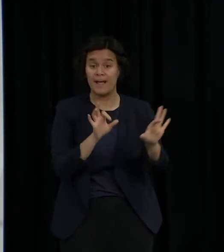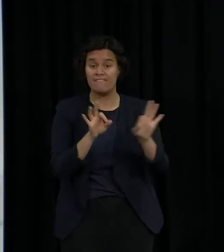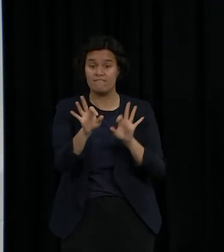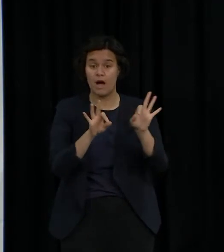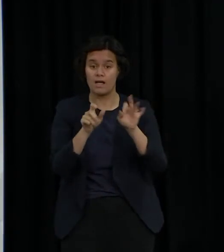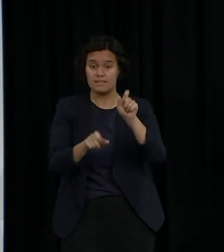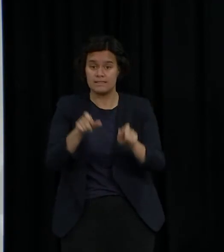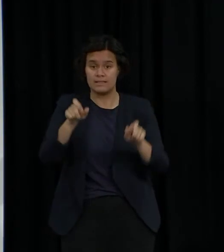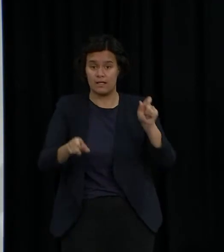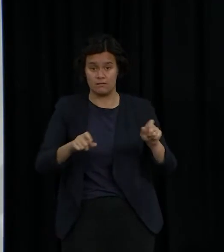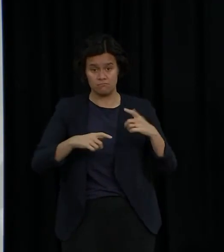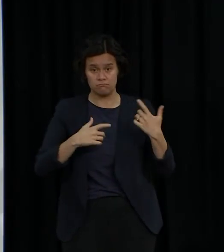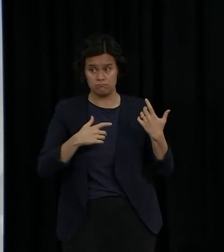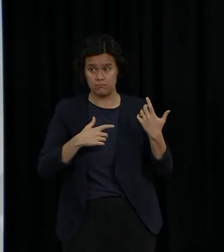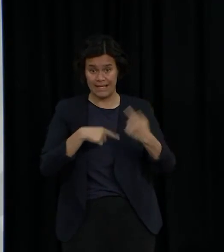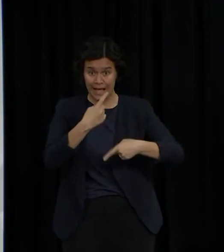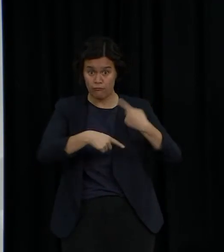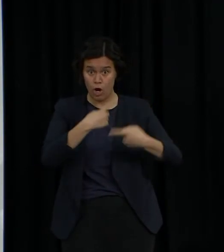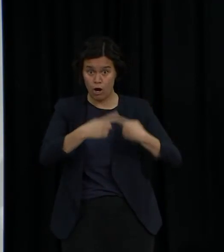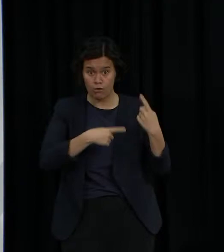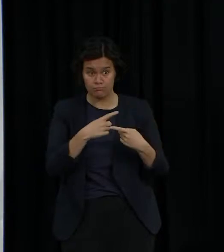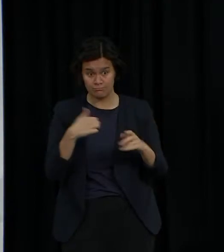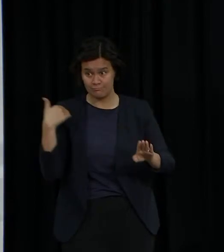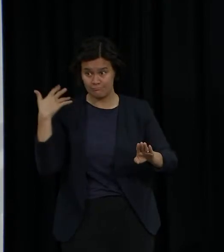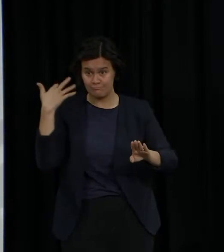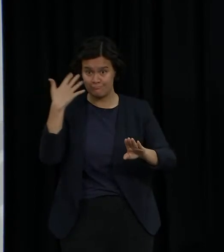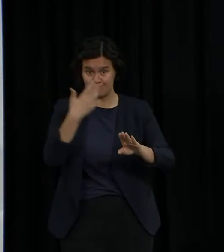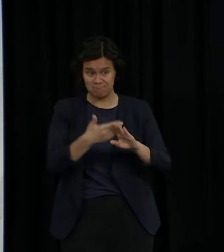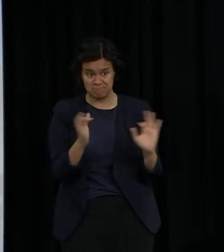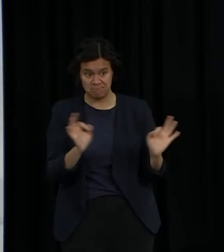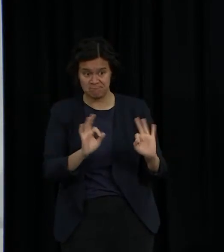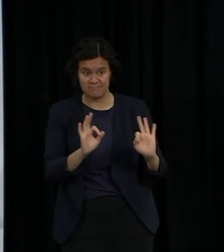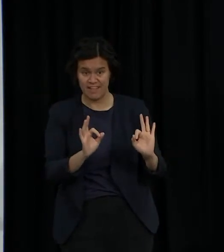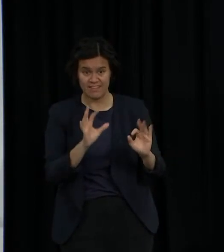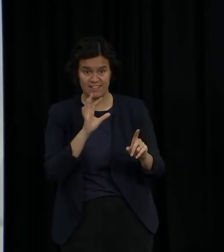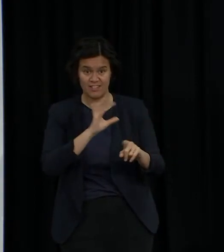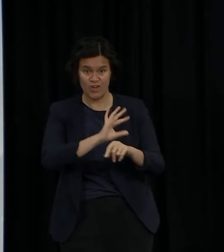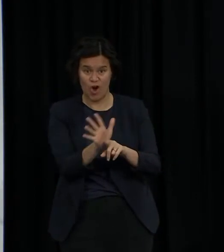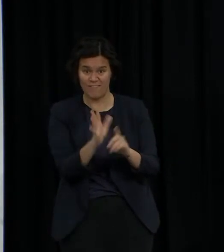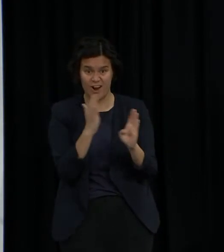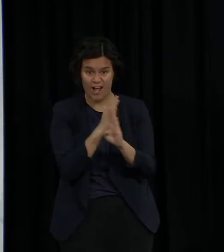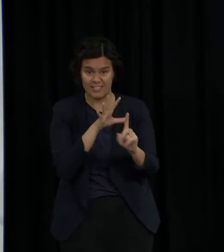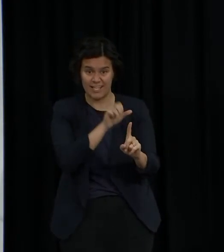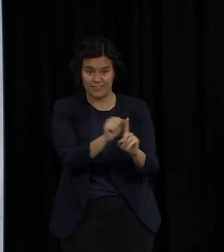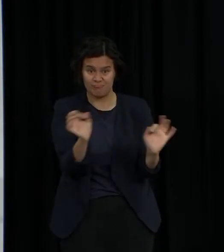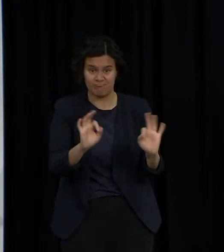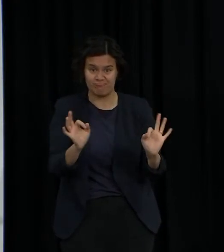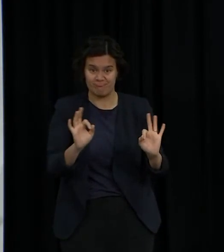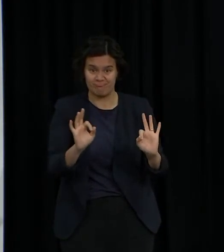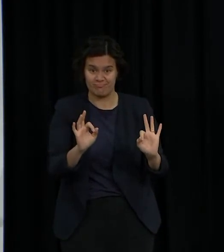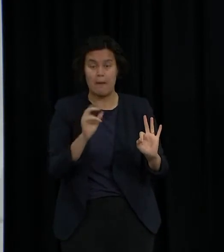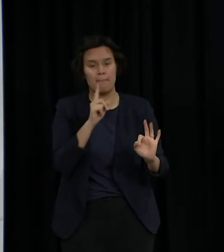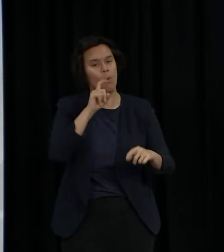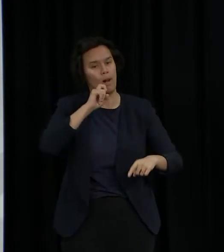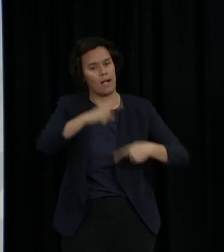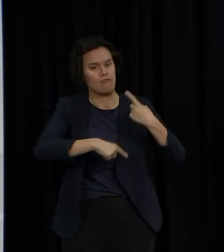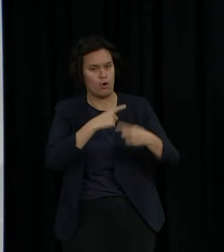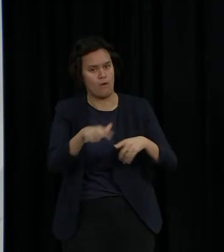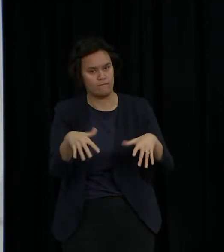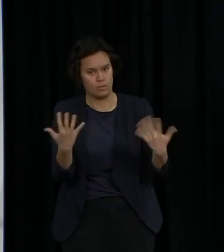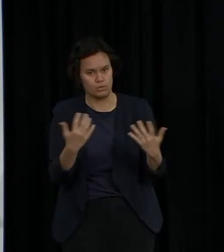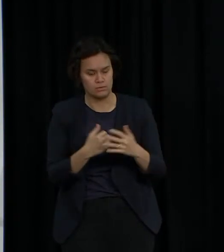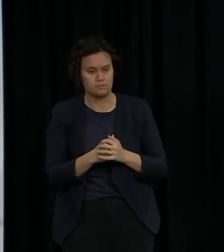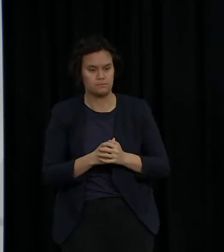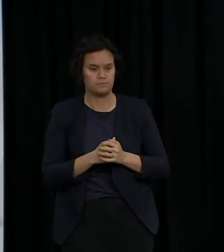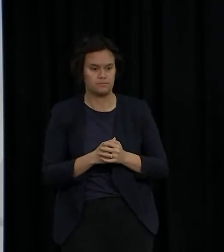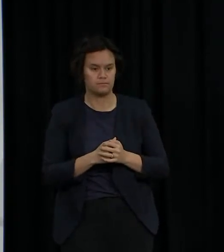that's fantastic. But where do we need to focus our efforts? Because we want to find as many cases as we can. My thing is with all of